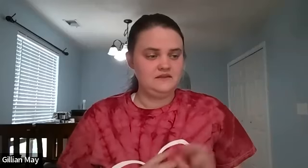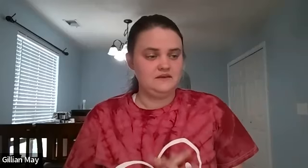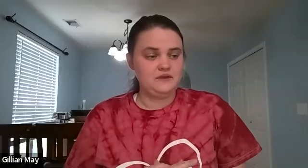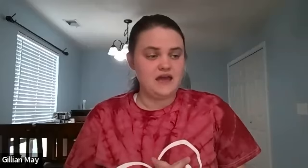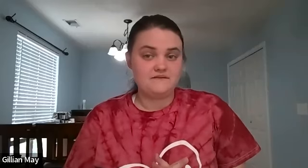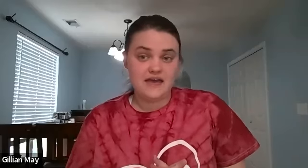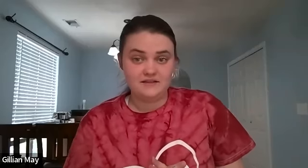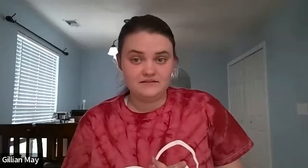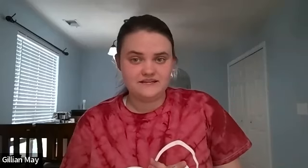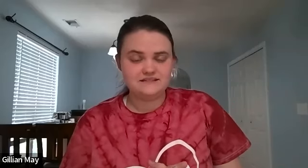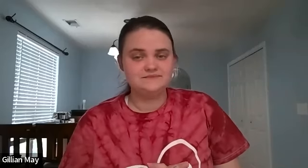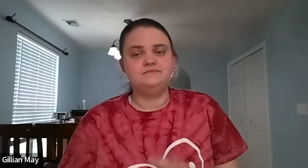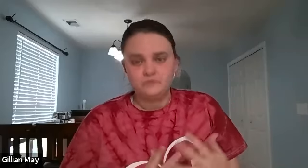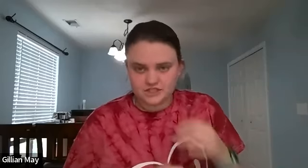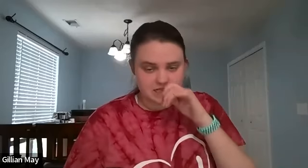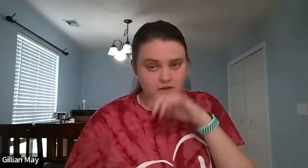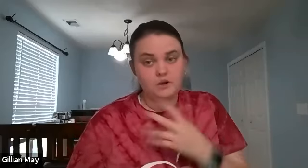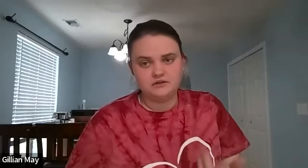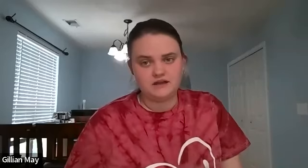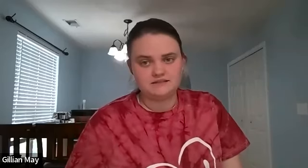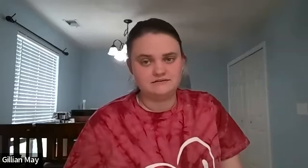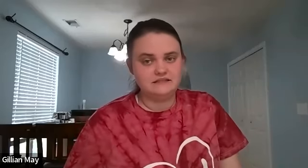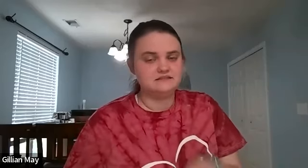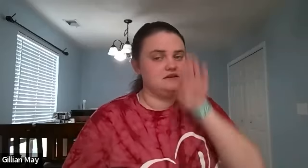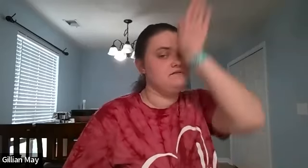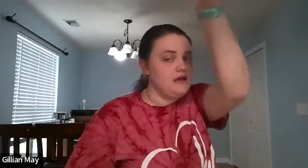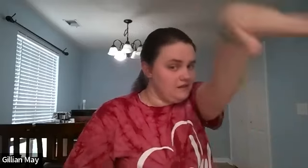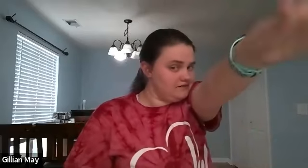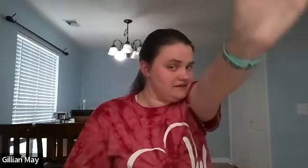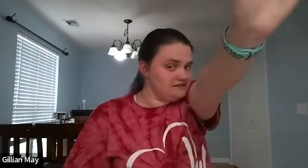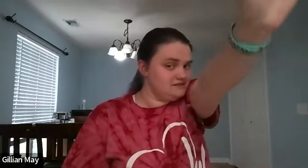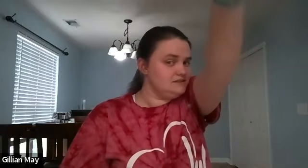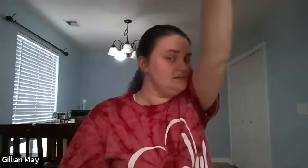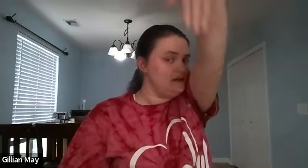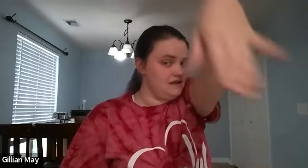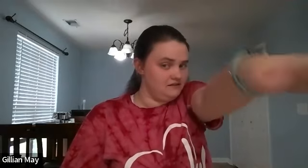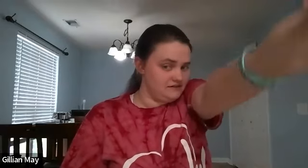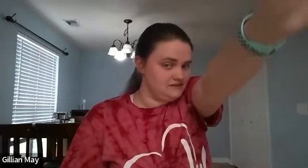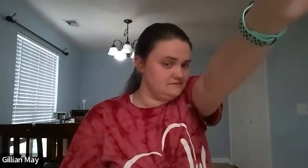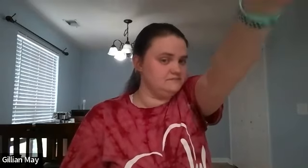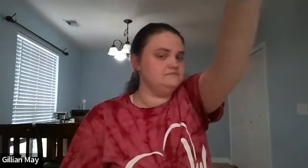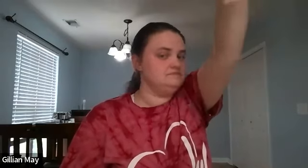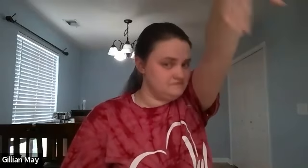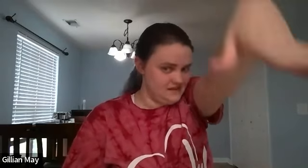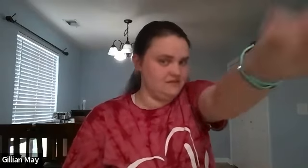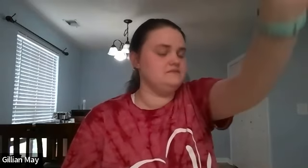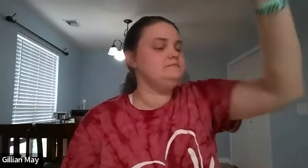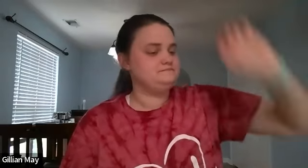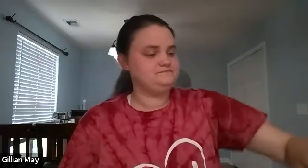Then we have elephant, which is another one you guys can easily think of. Elephant, elephant, elephant.